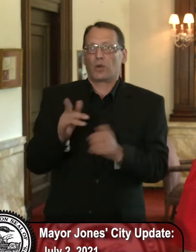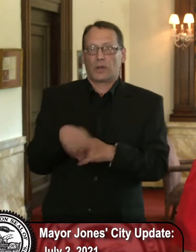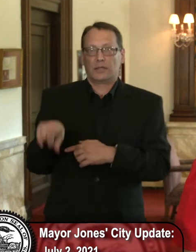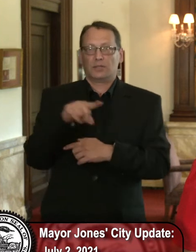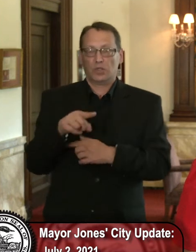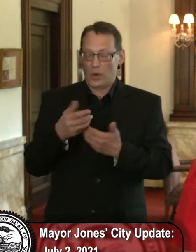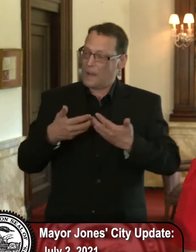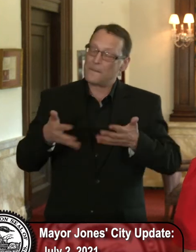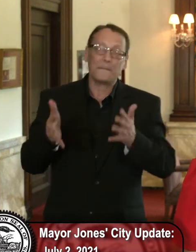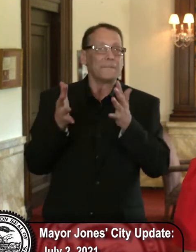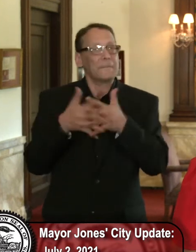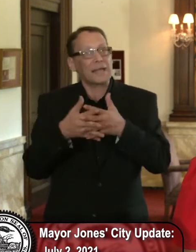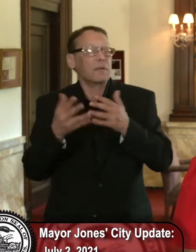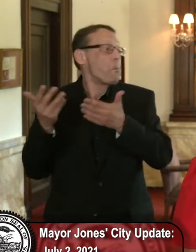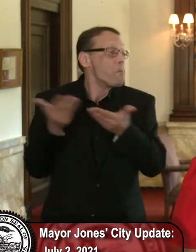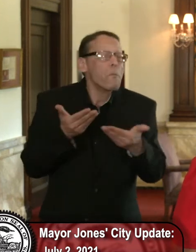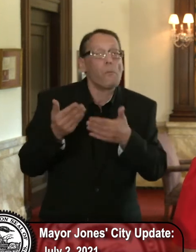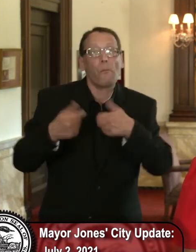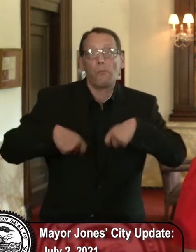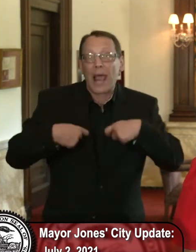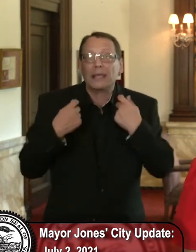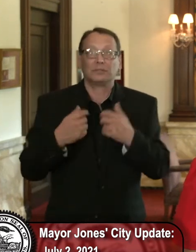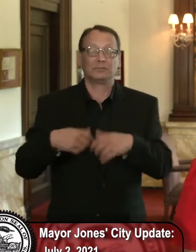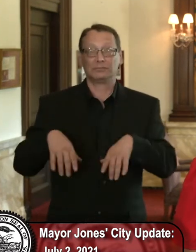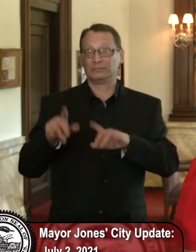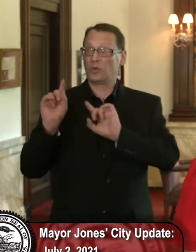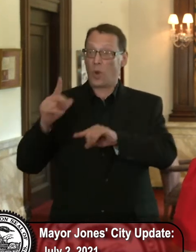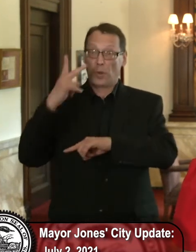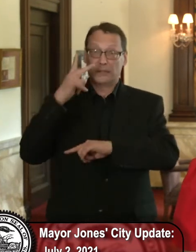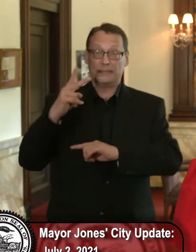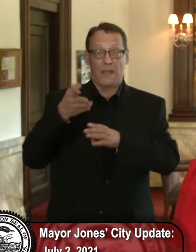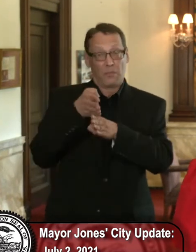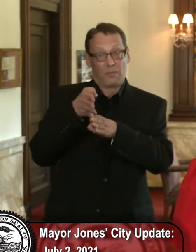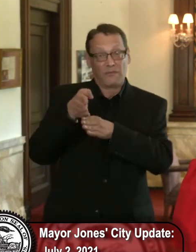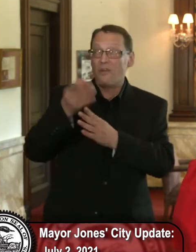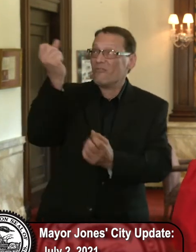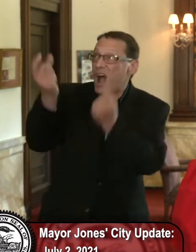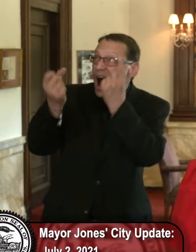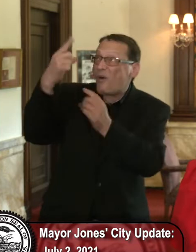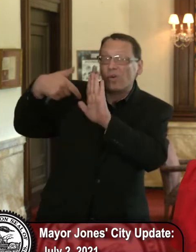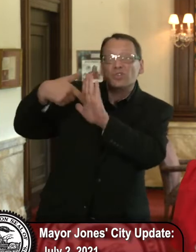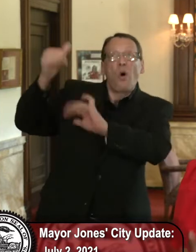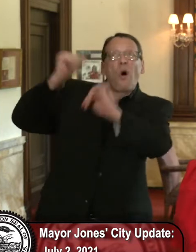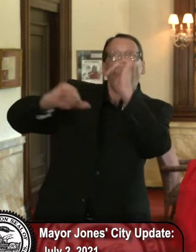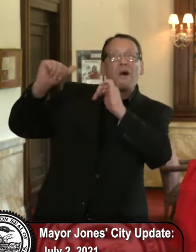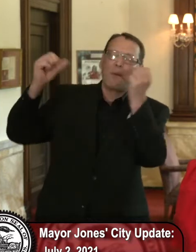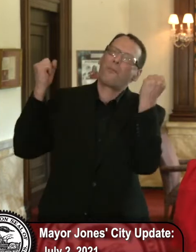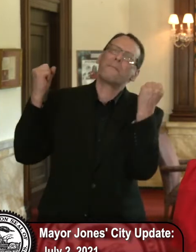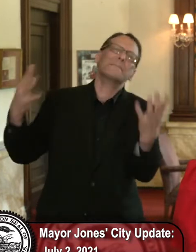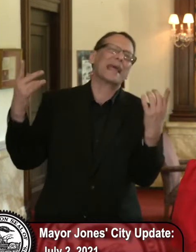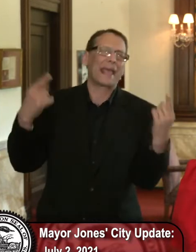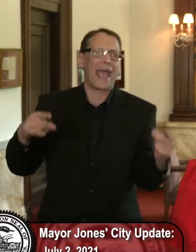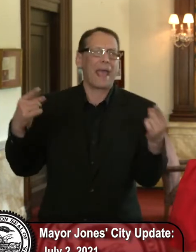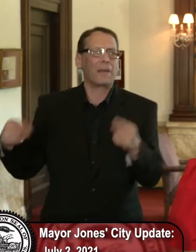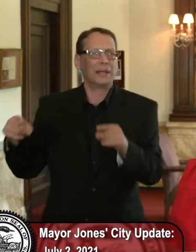up a picnic basket, bring a blanket or lawn chair, and go see a professional fireworks display, as there are many happening